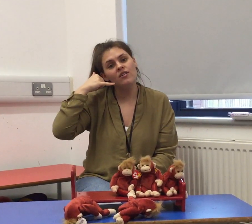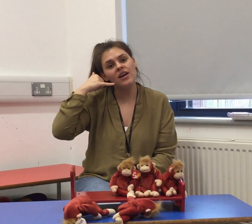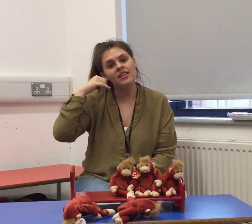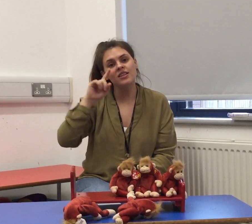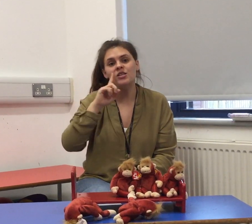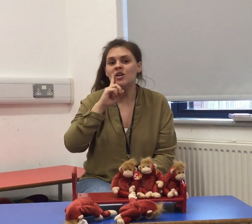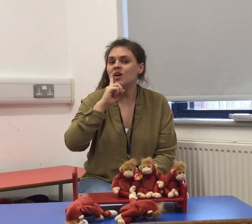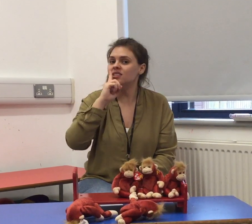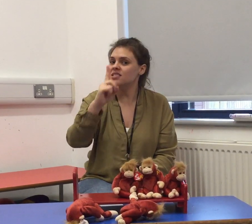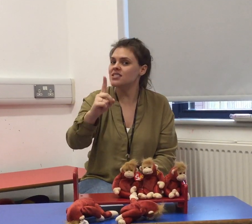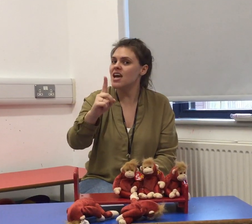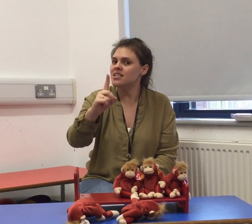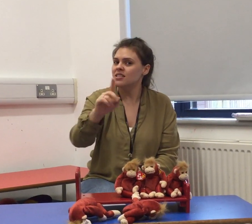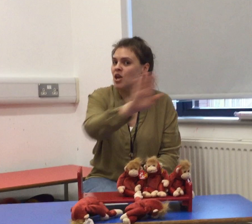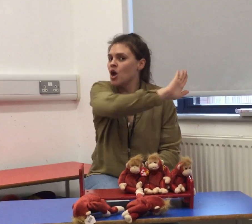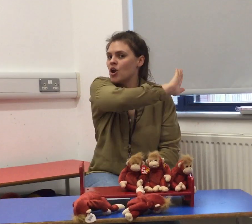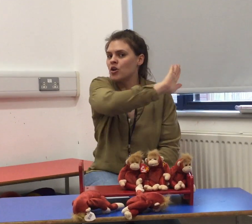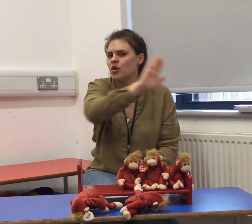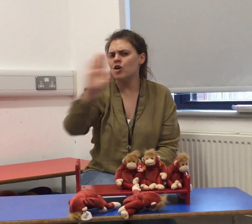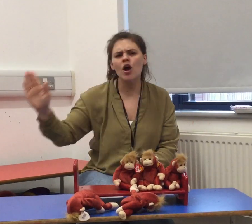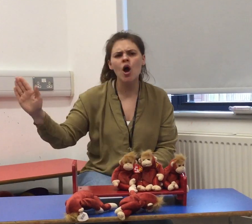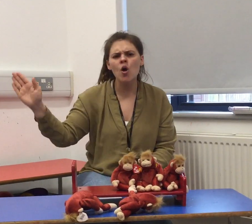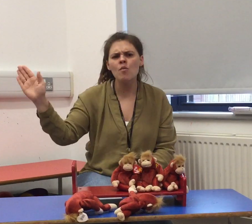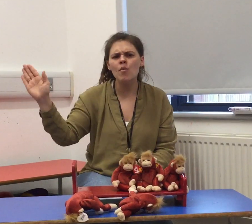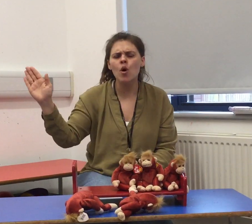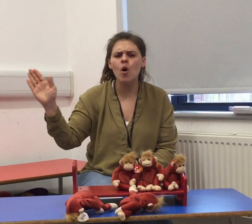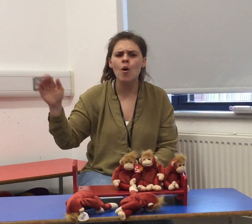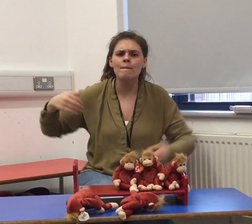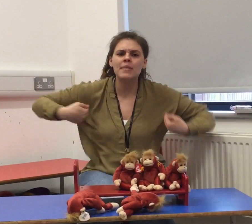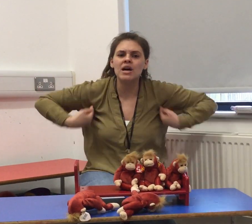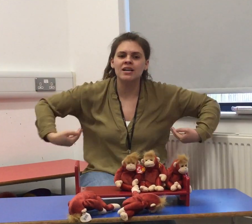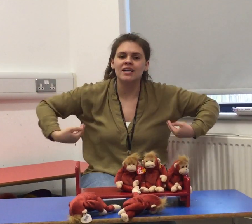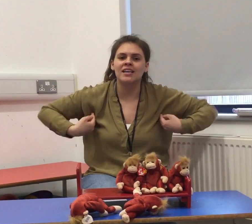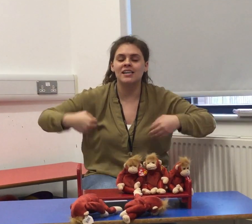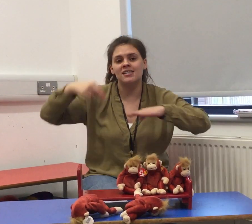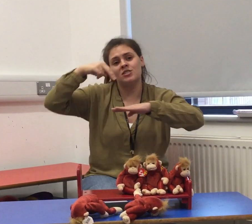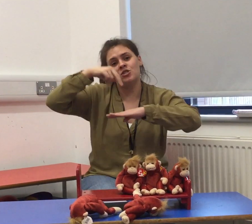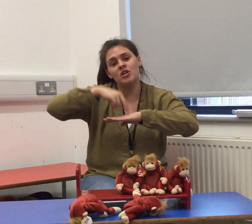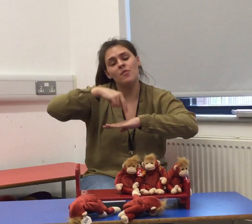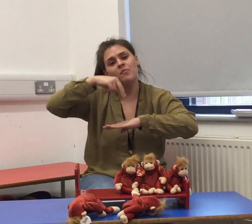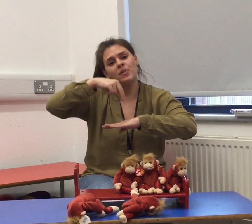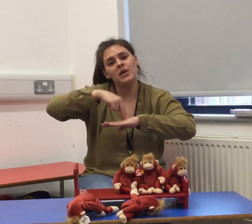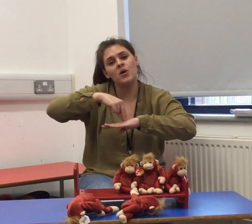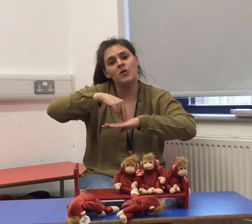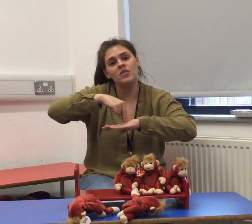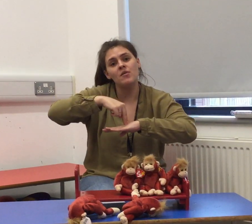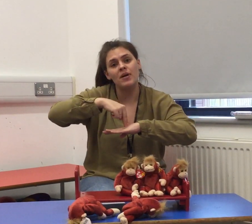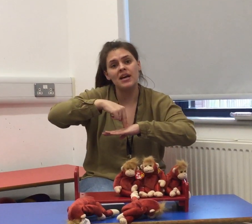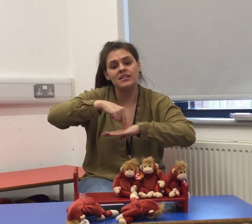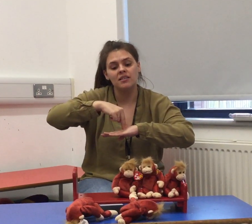doctor and the doctor said, no more monkeys jumping on the bed.